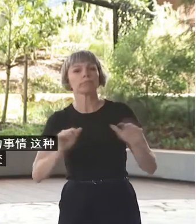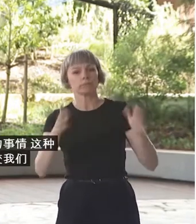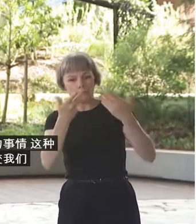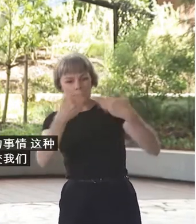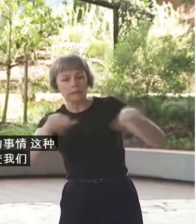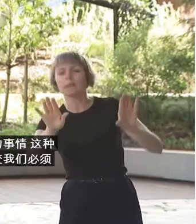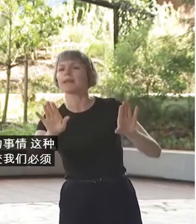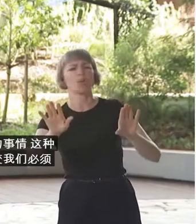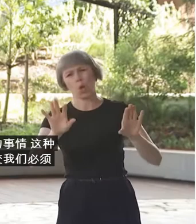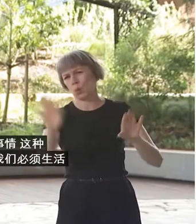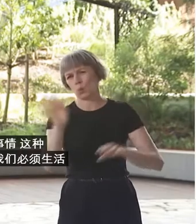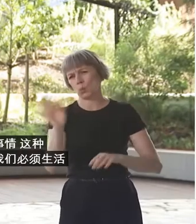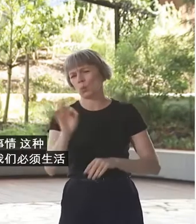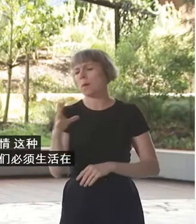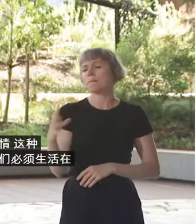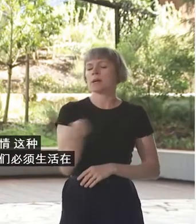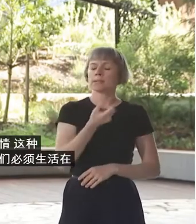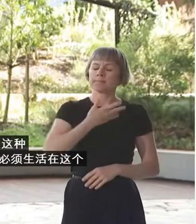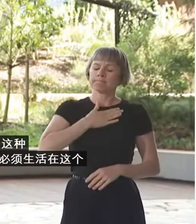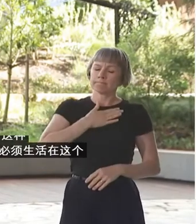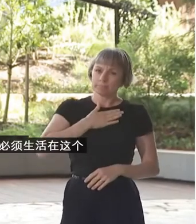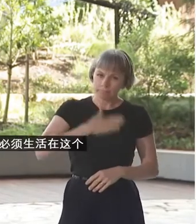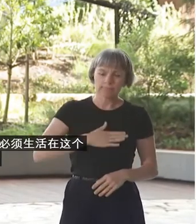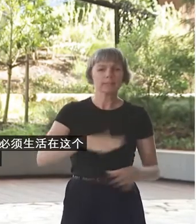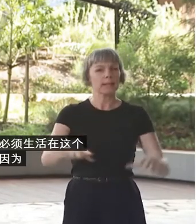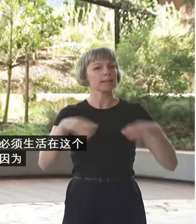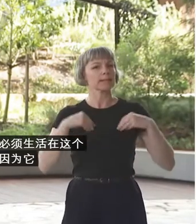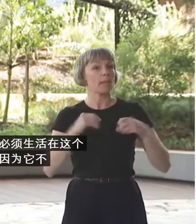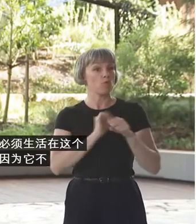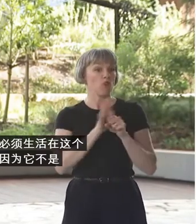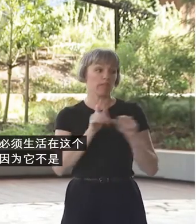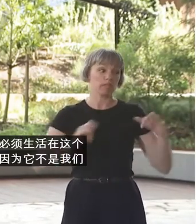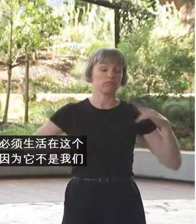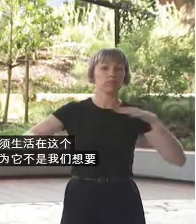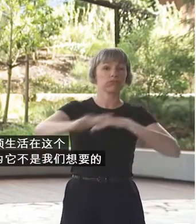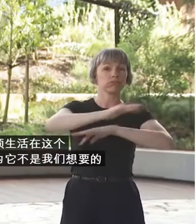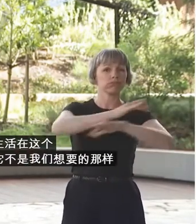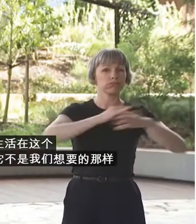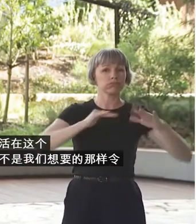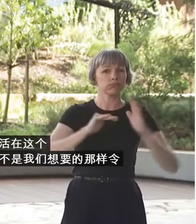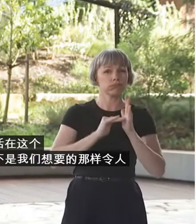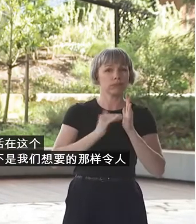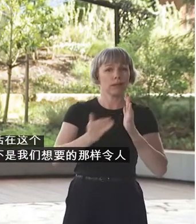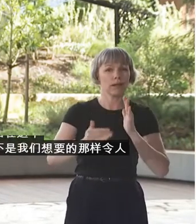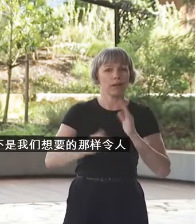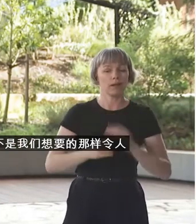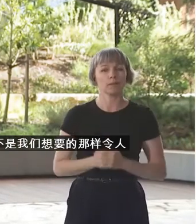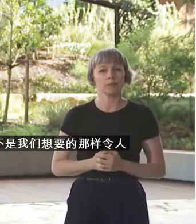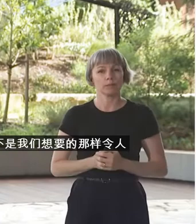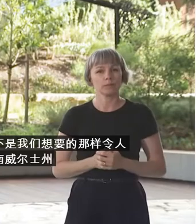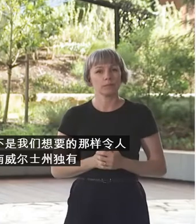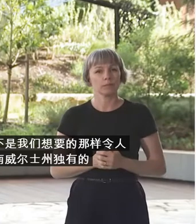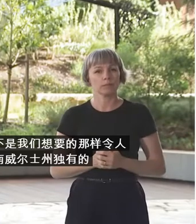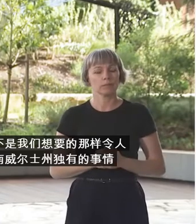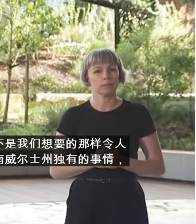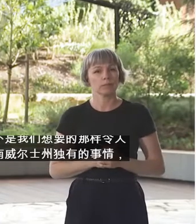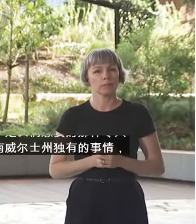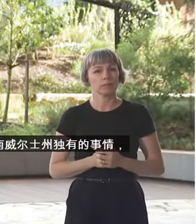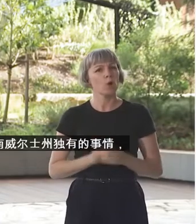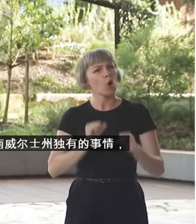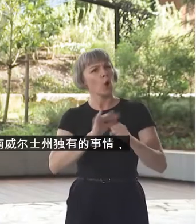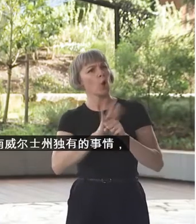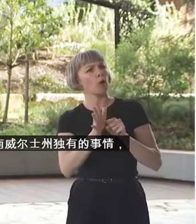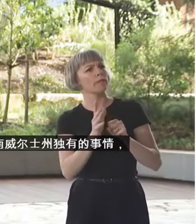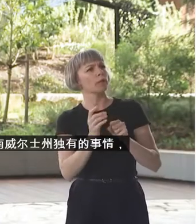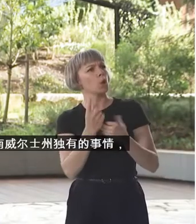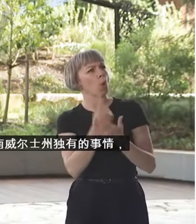this transition. We have to live in the world as it is, not as we want it to be. COVID is not something that is unique to